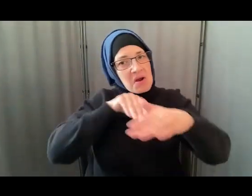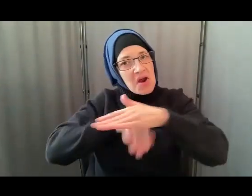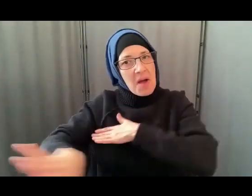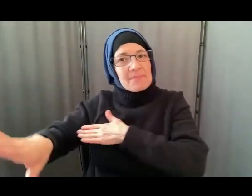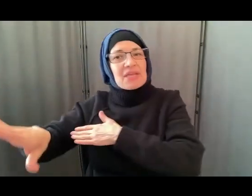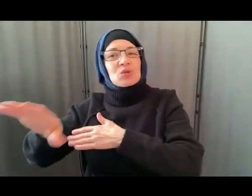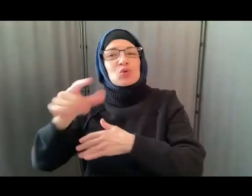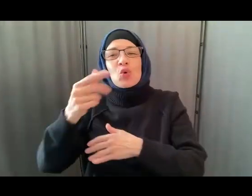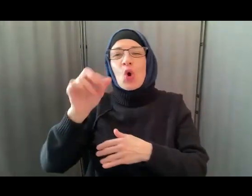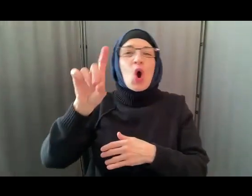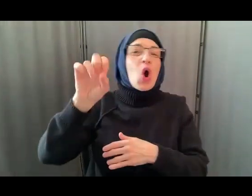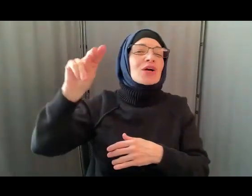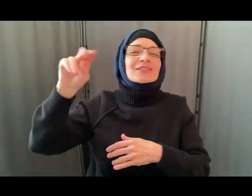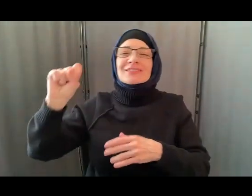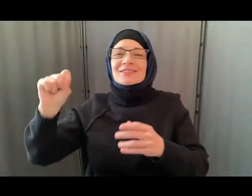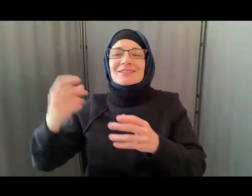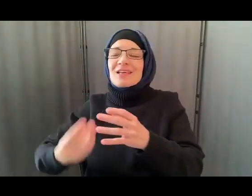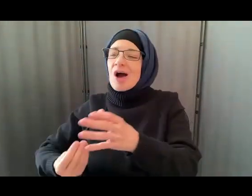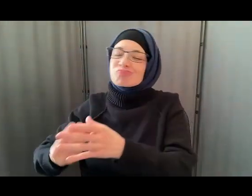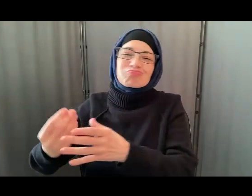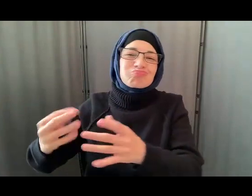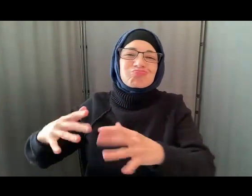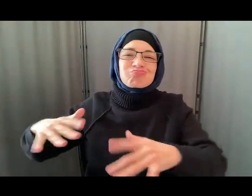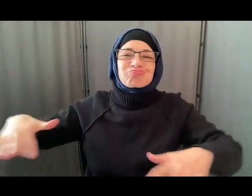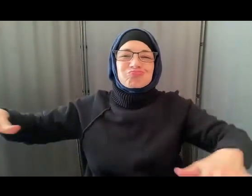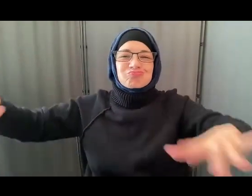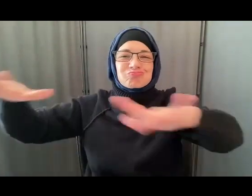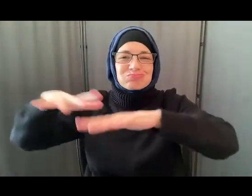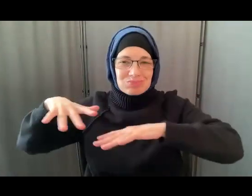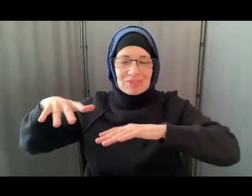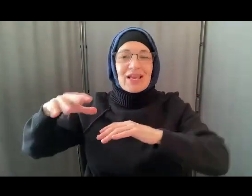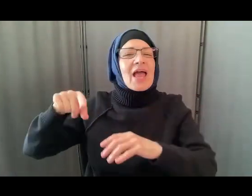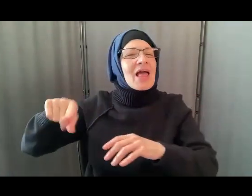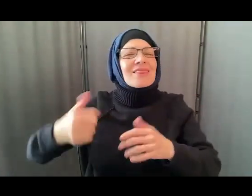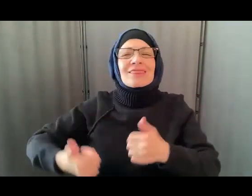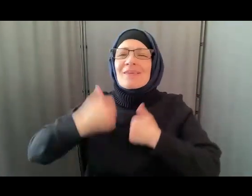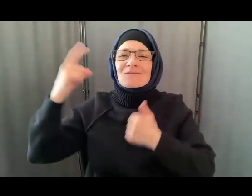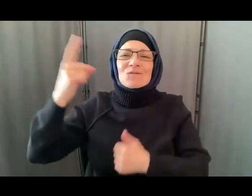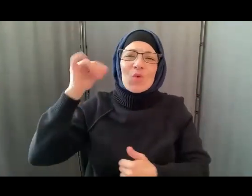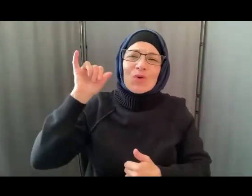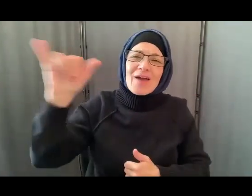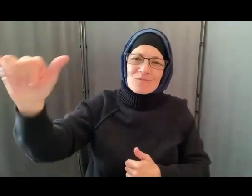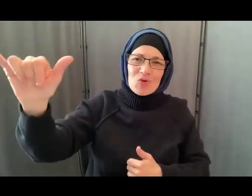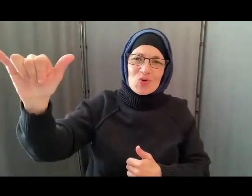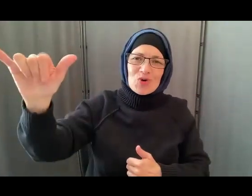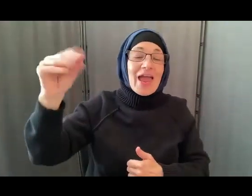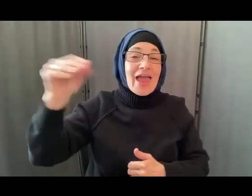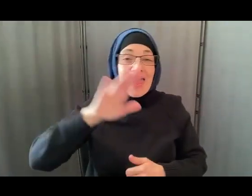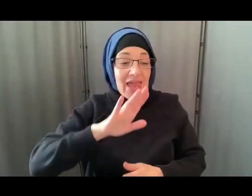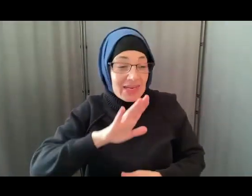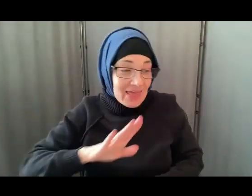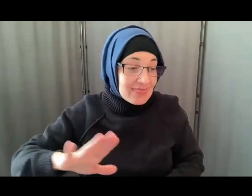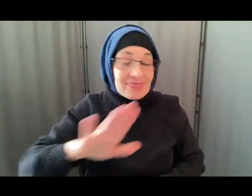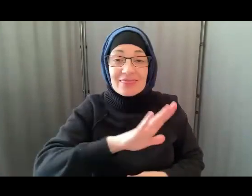that He may write off their evil deeds, which is a great achievement in